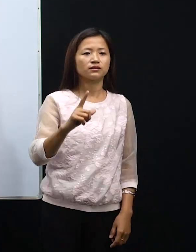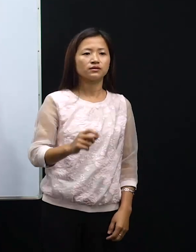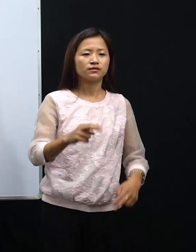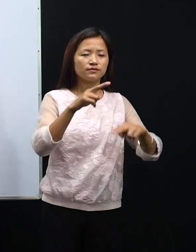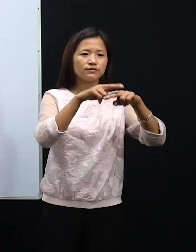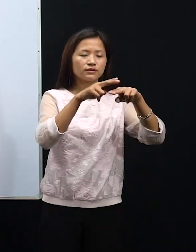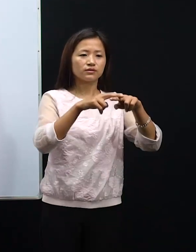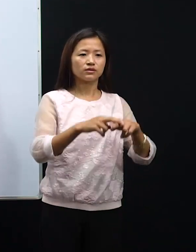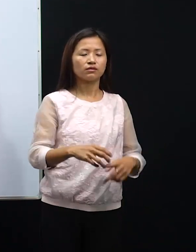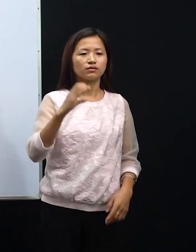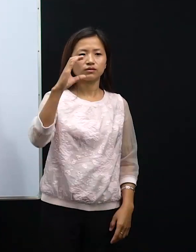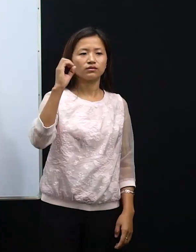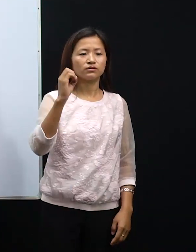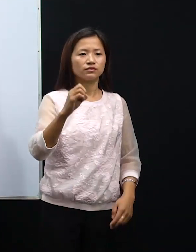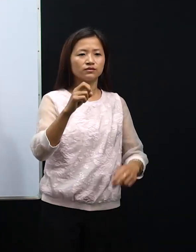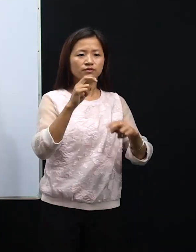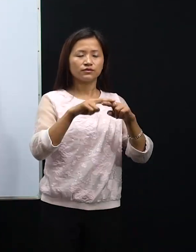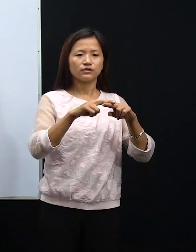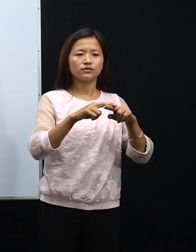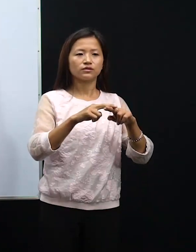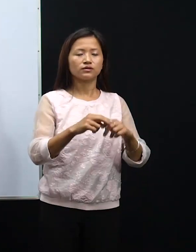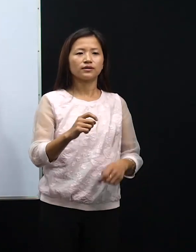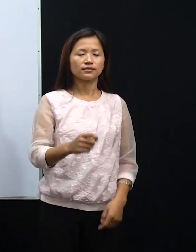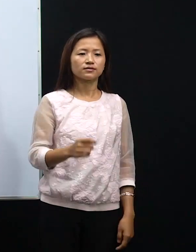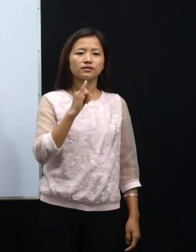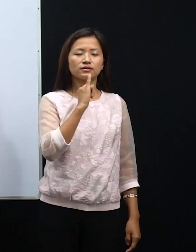say that coefficient of x is 2.